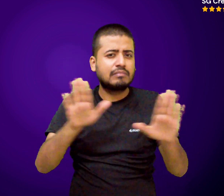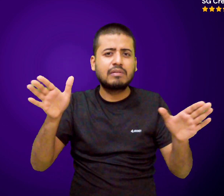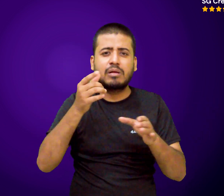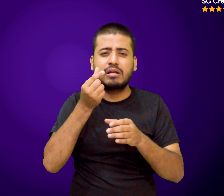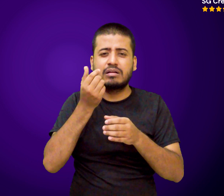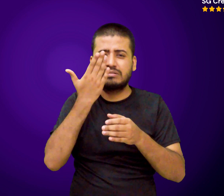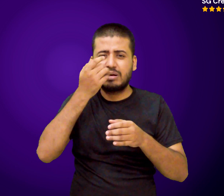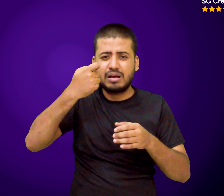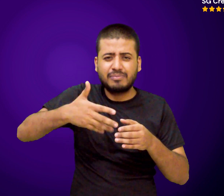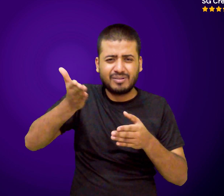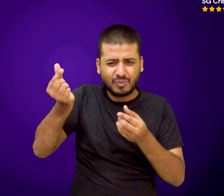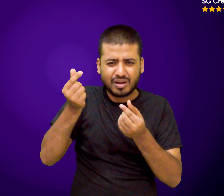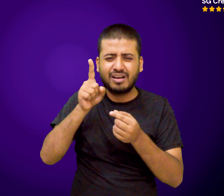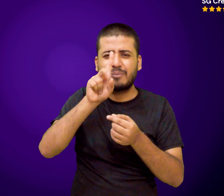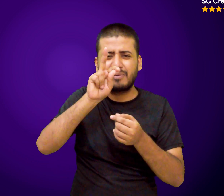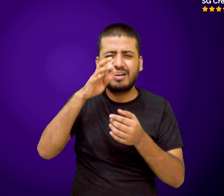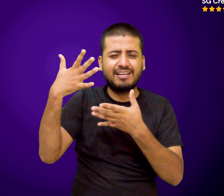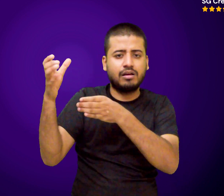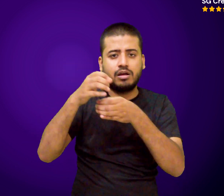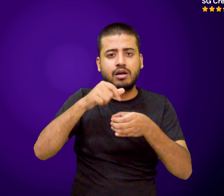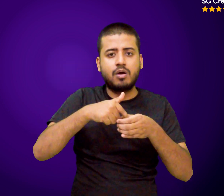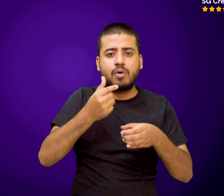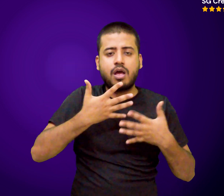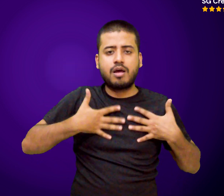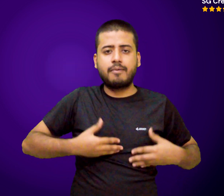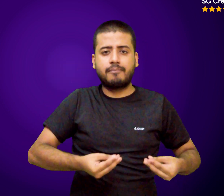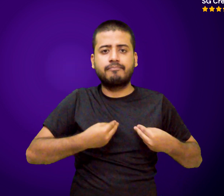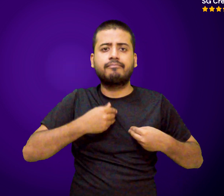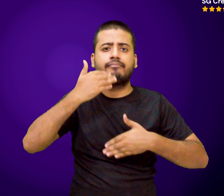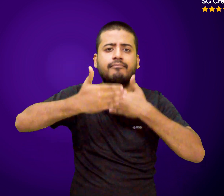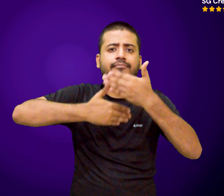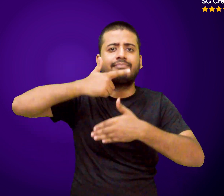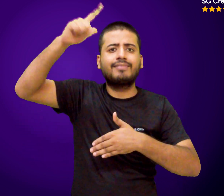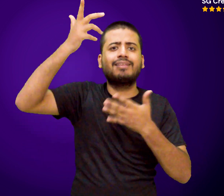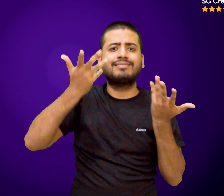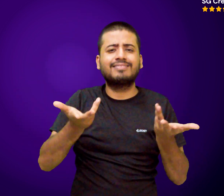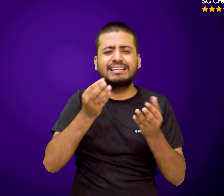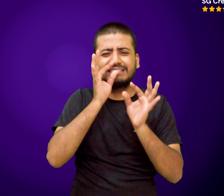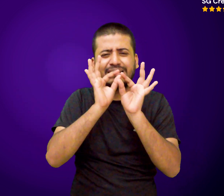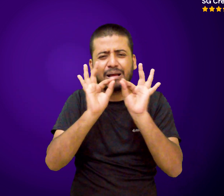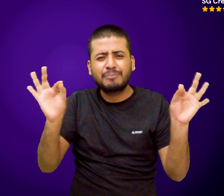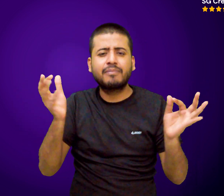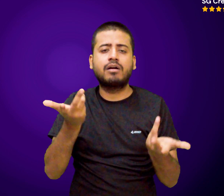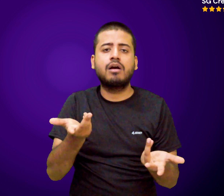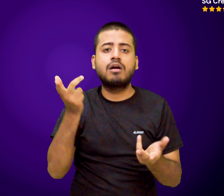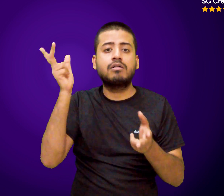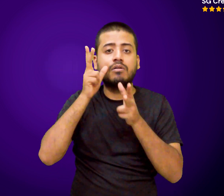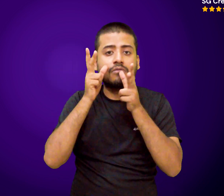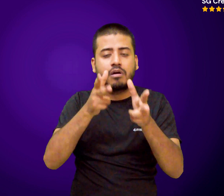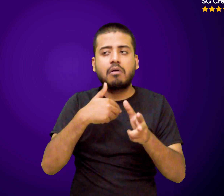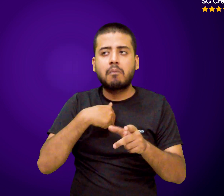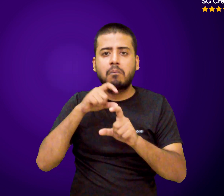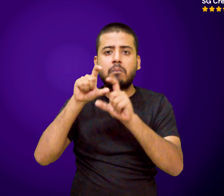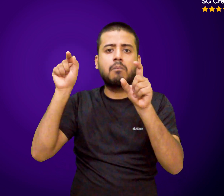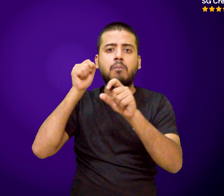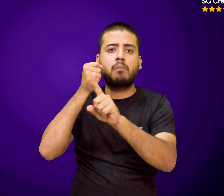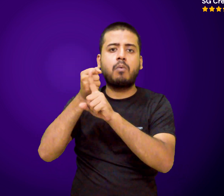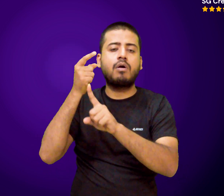Sharing constructive feedback is vital for growth and improvement in any context, whether it's within a team, in a